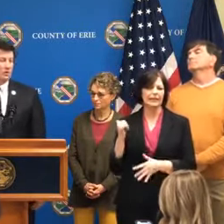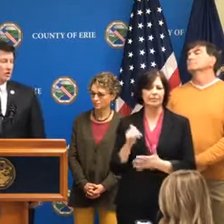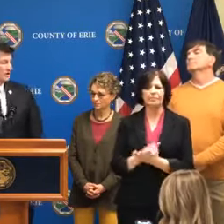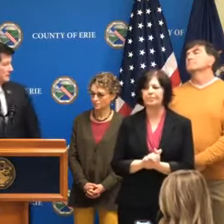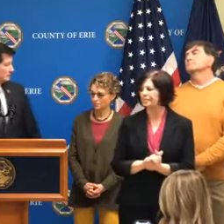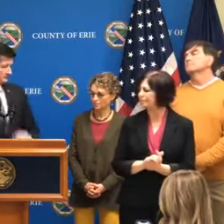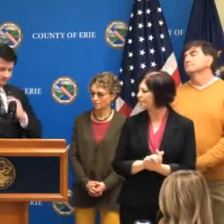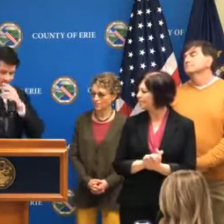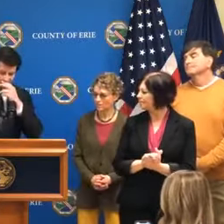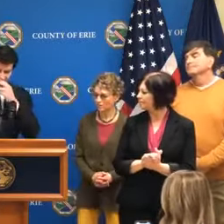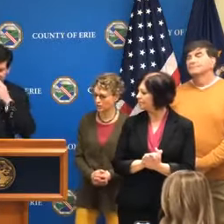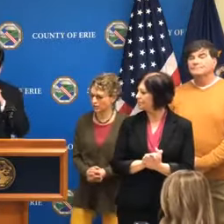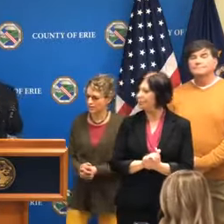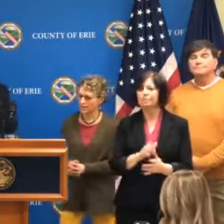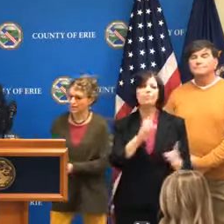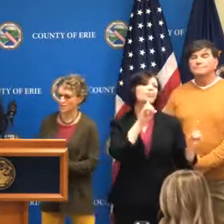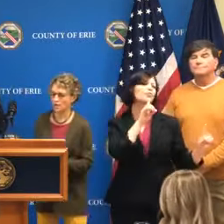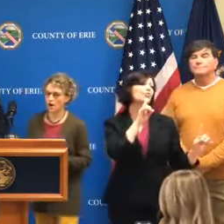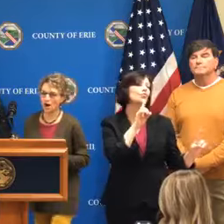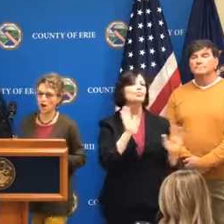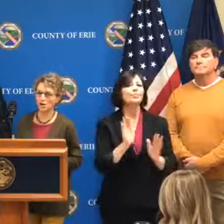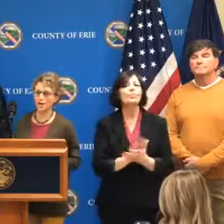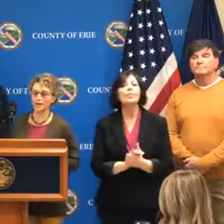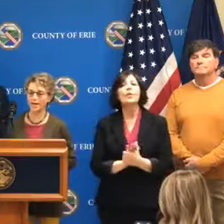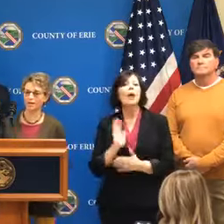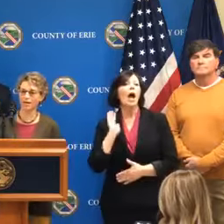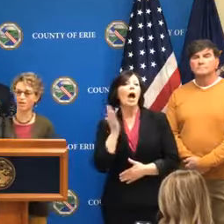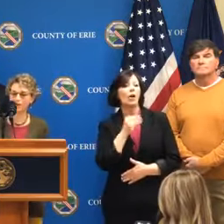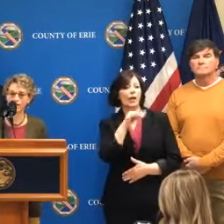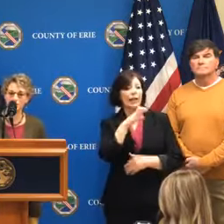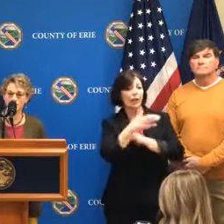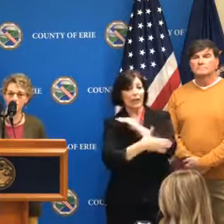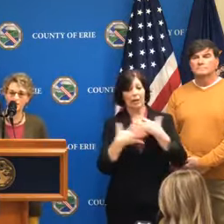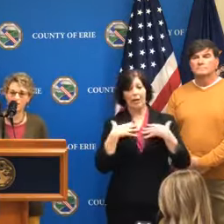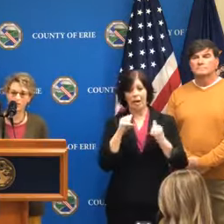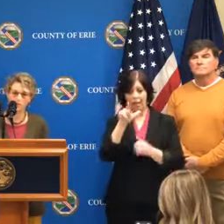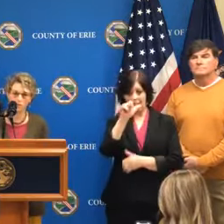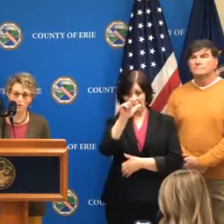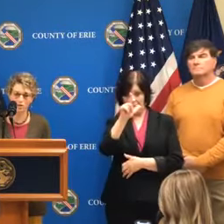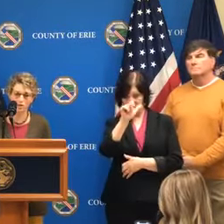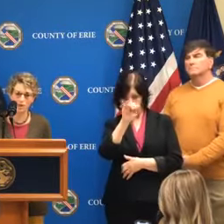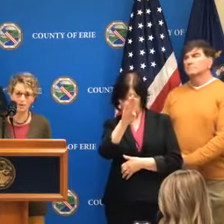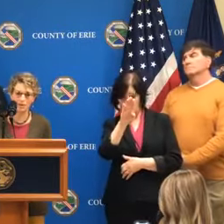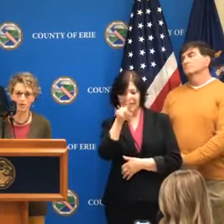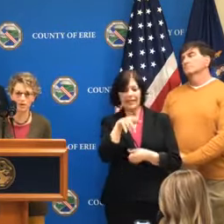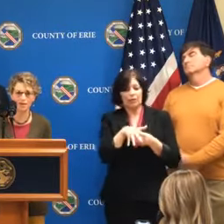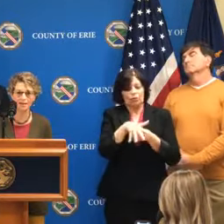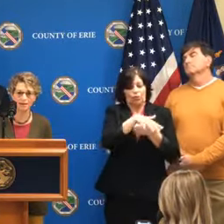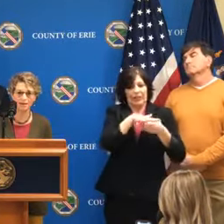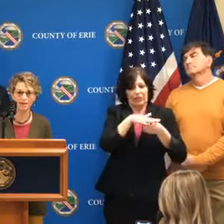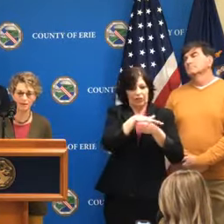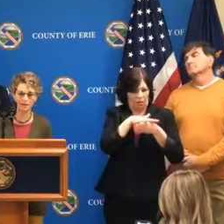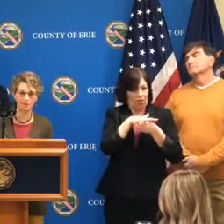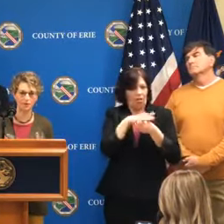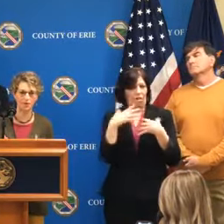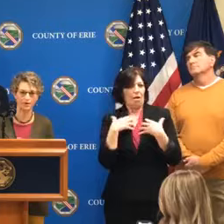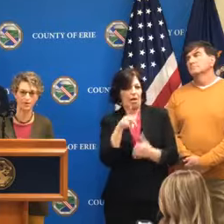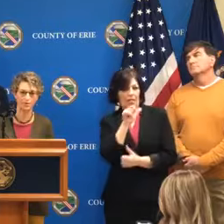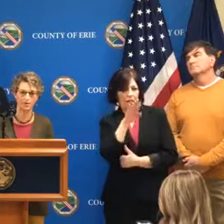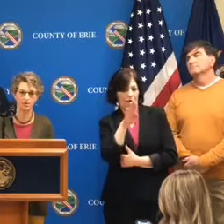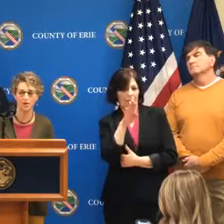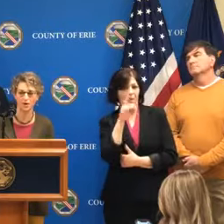changed protocols. Sure. So our Erie County Health Lab, which is a regional public health lab